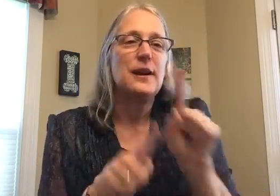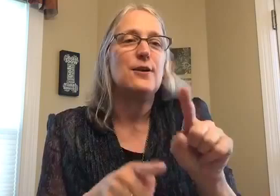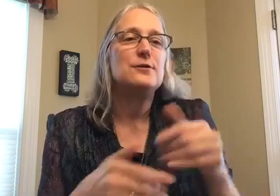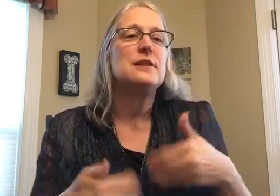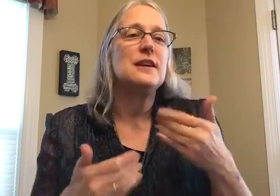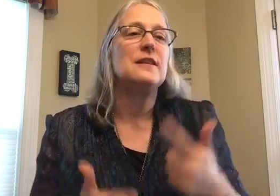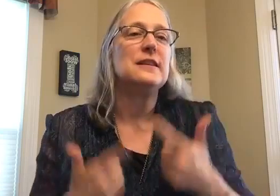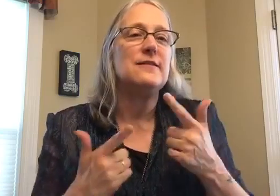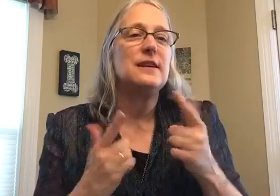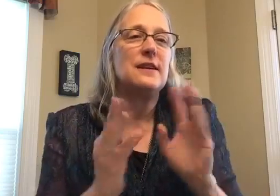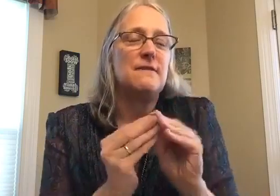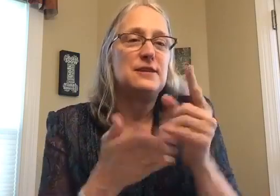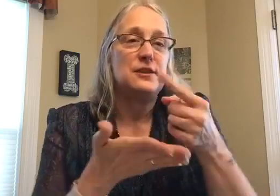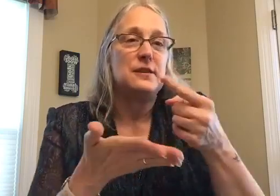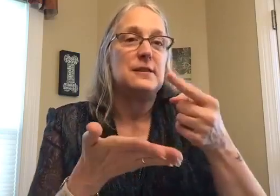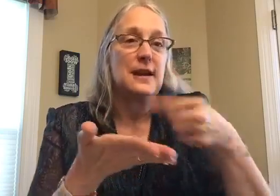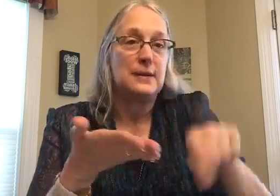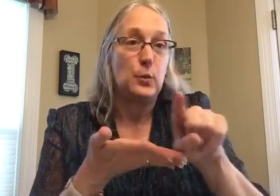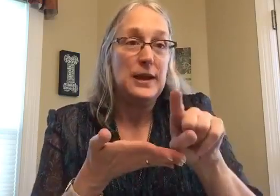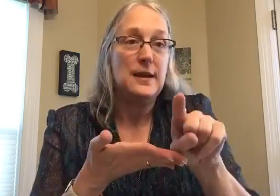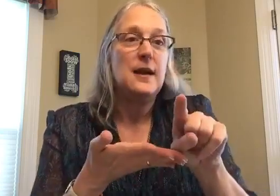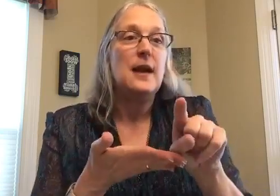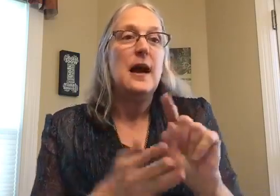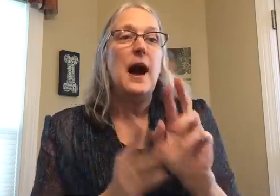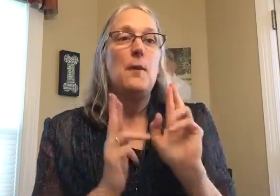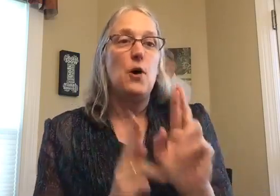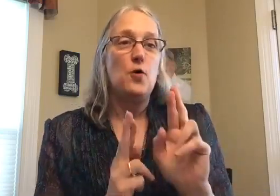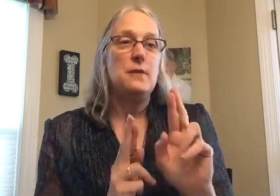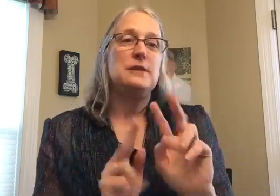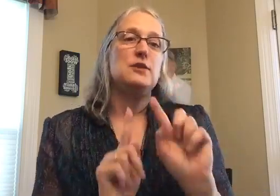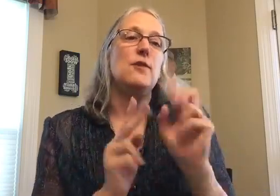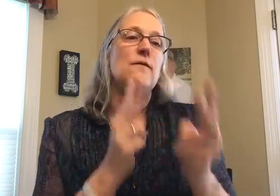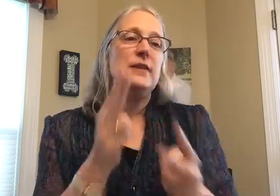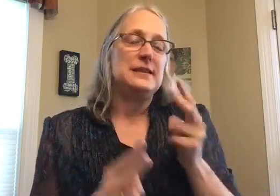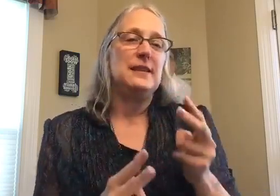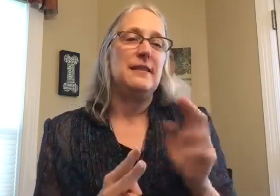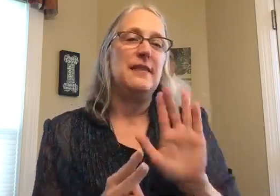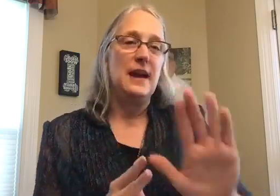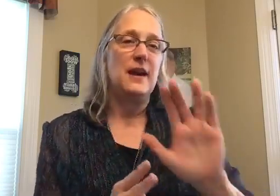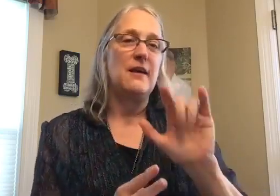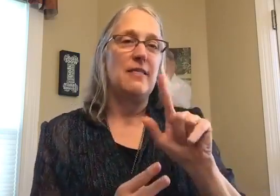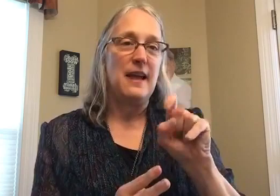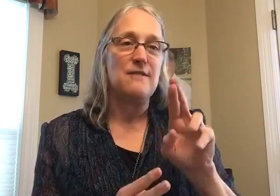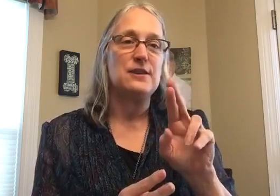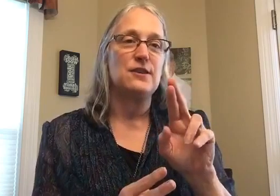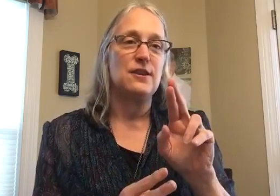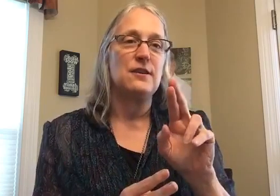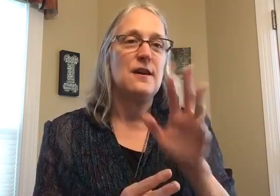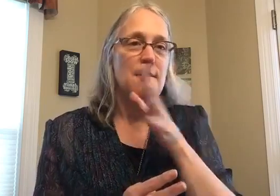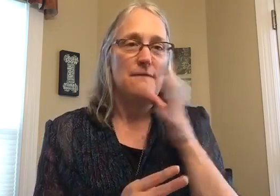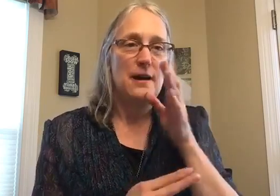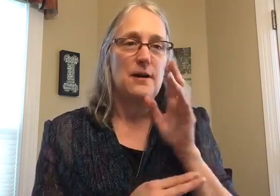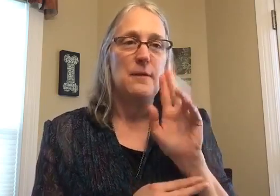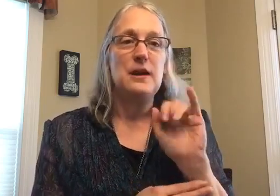go to the Young Living Convention next week, I'm hoping to go visit their lavender farm in